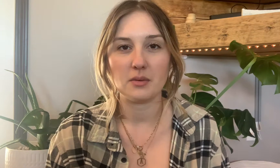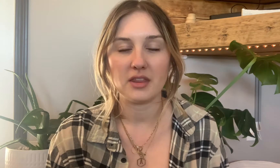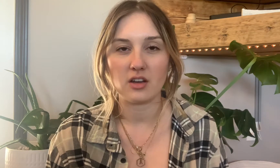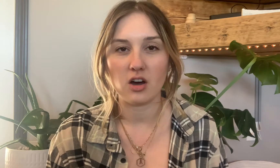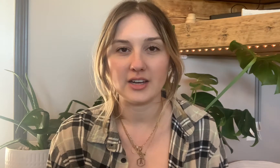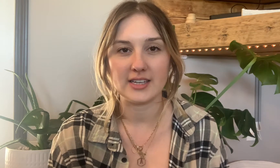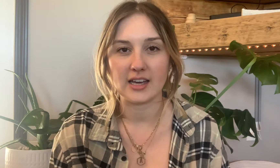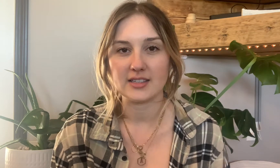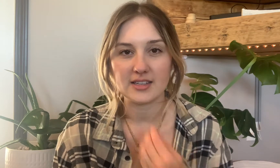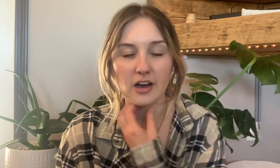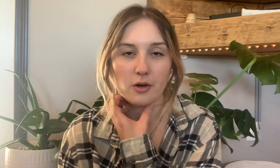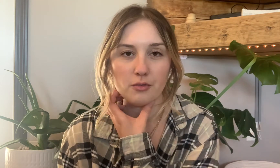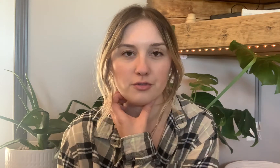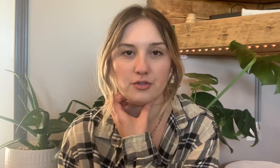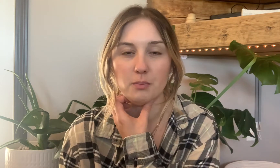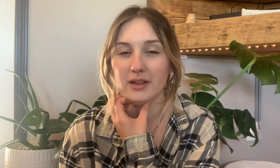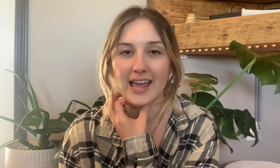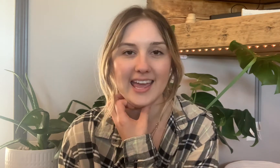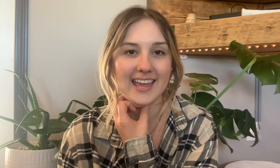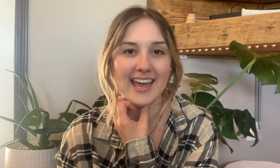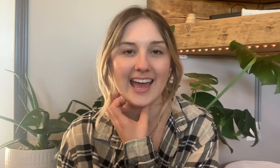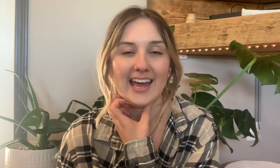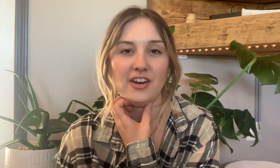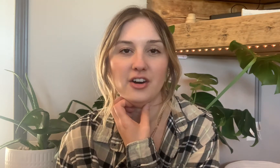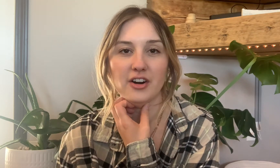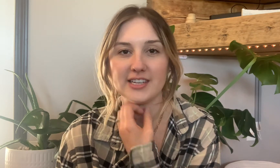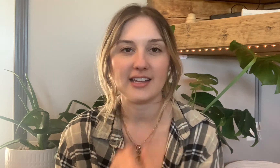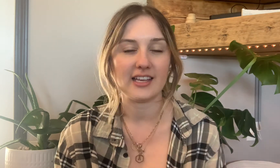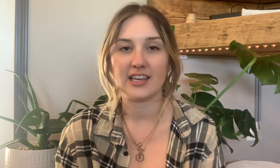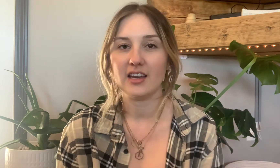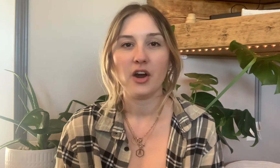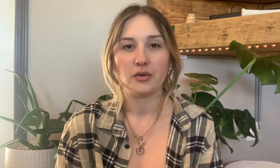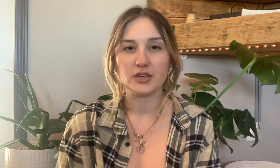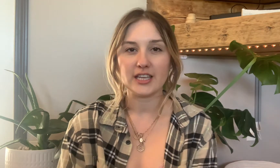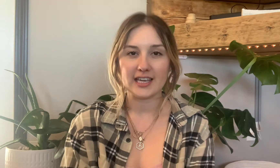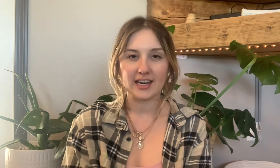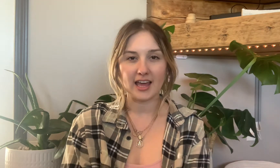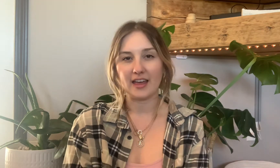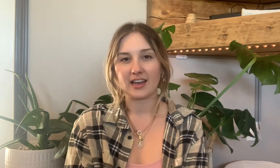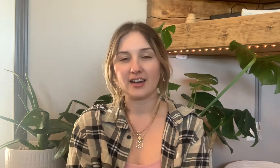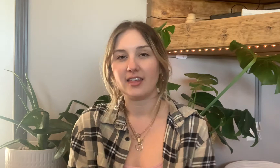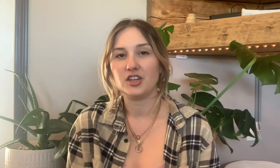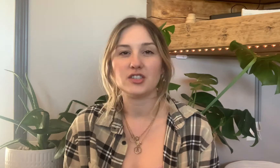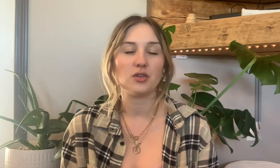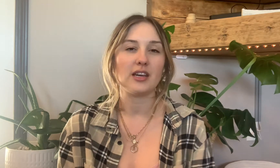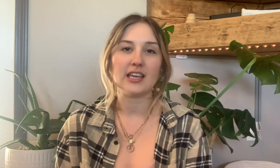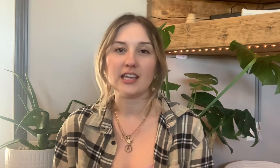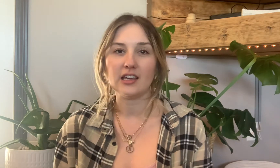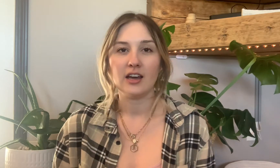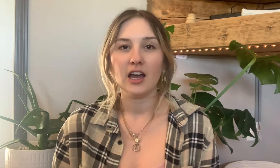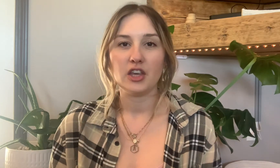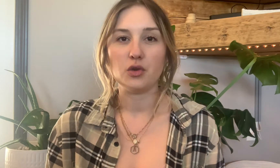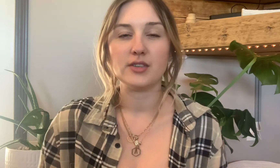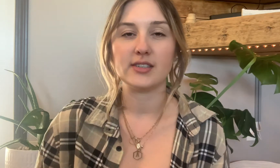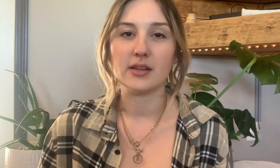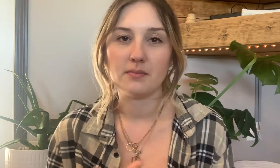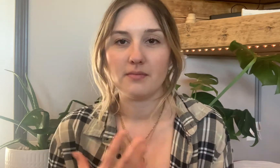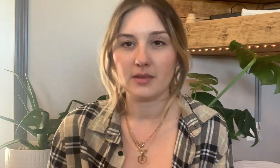the context of play and our daily routine and that kind of thing, just so that he uses them